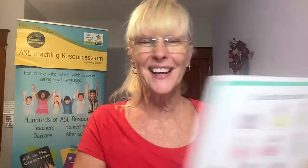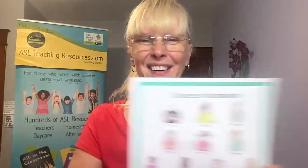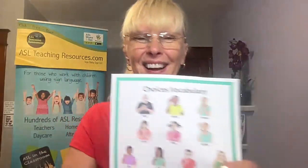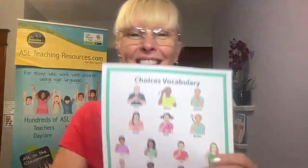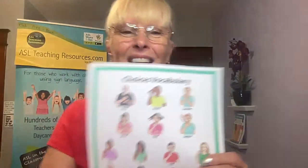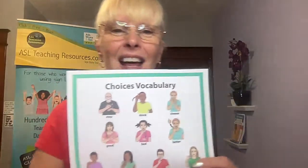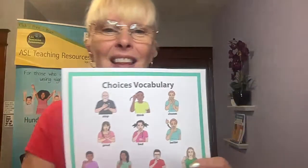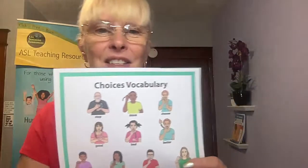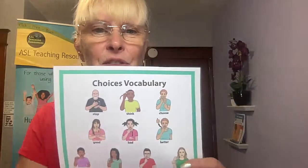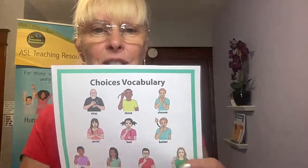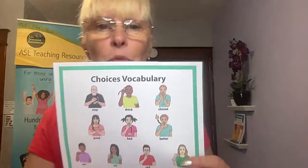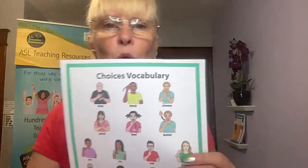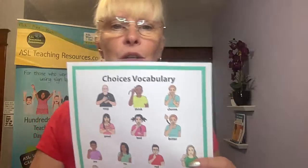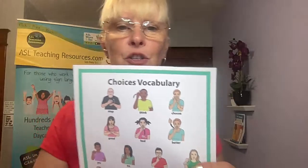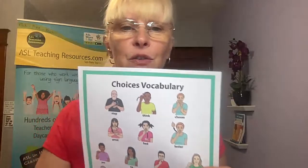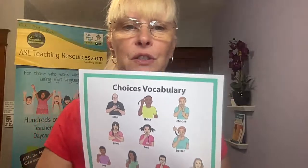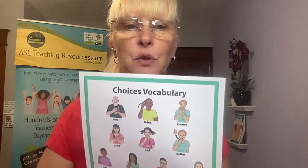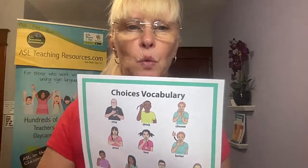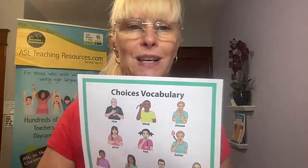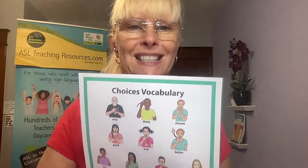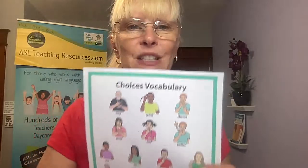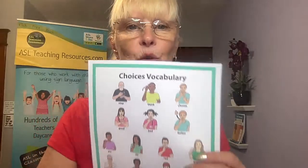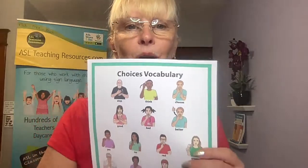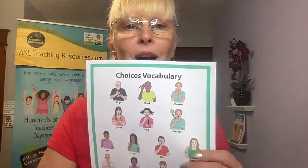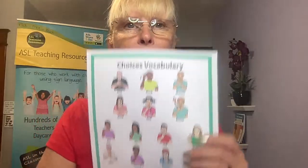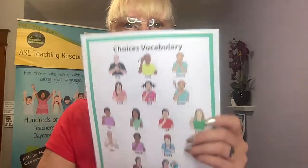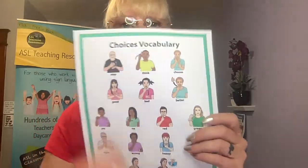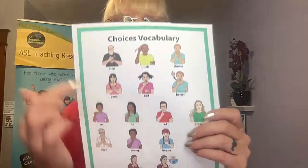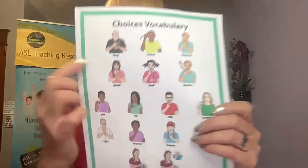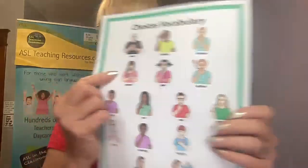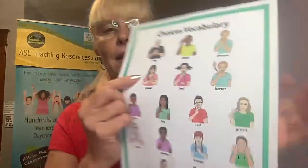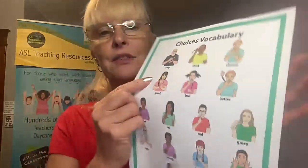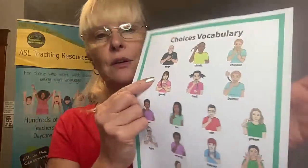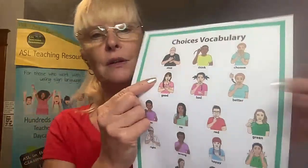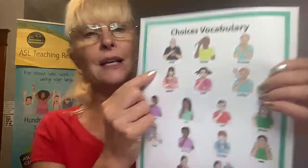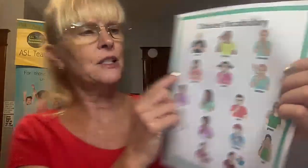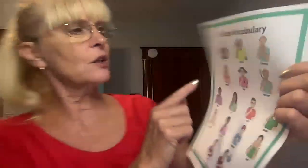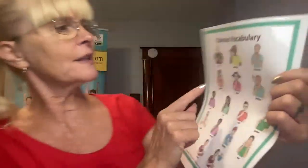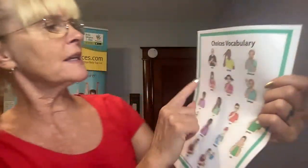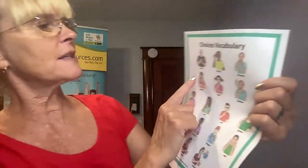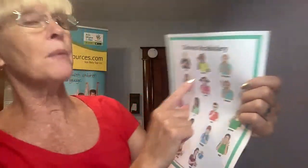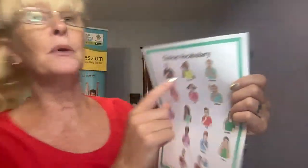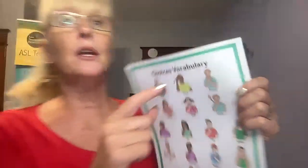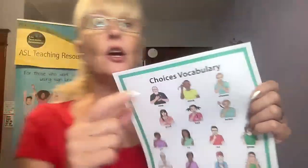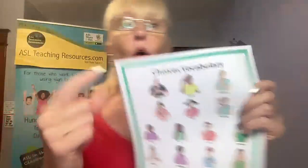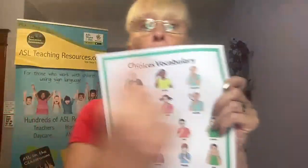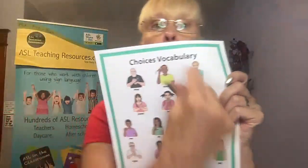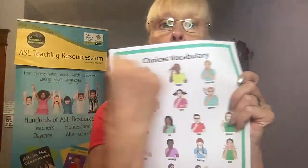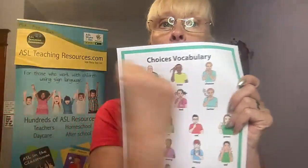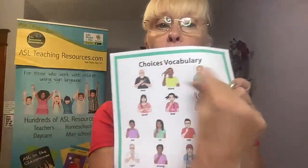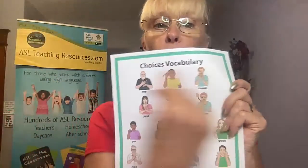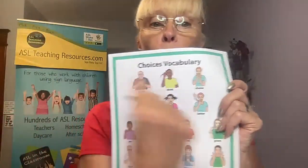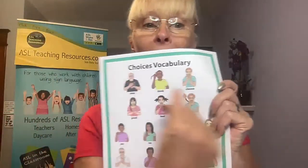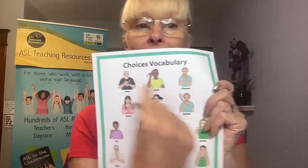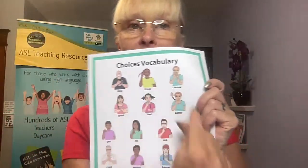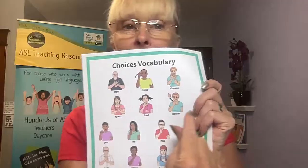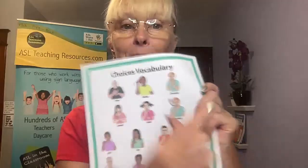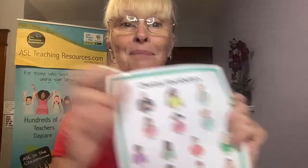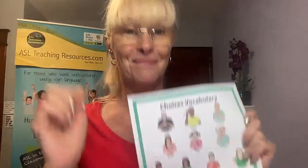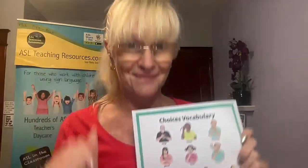vocabulary. These are some words you're going to want to have. So let's look at these. I'm going to go across row at a time. All